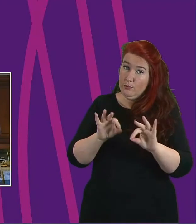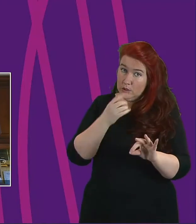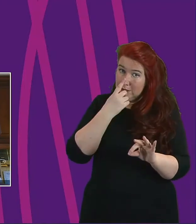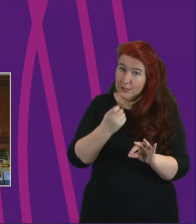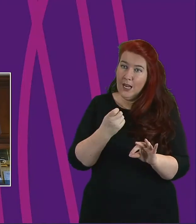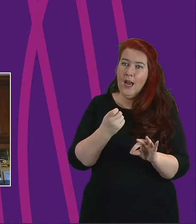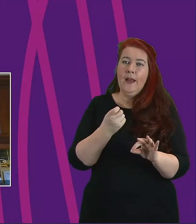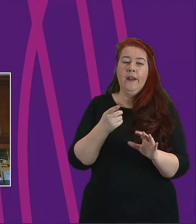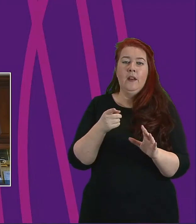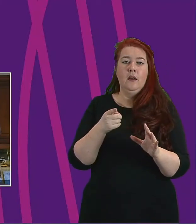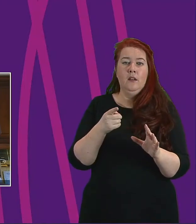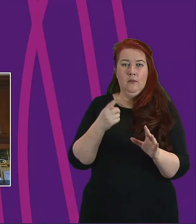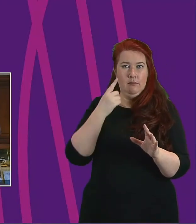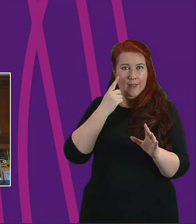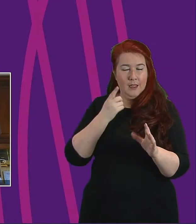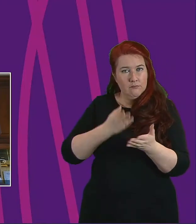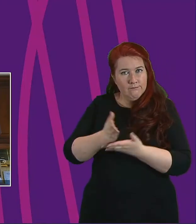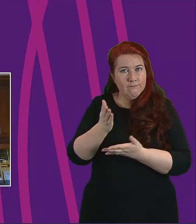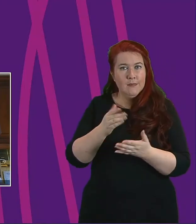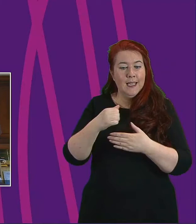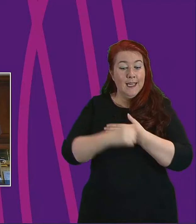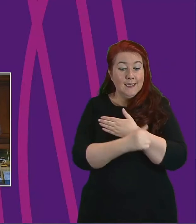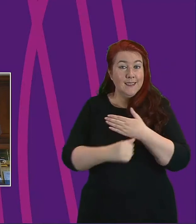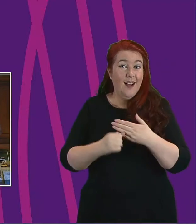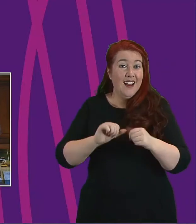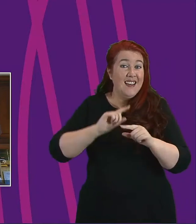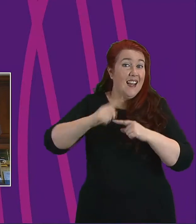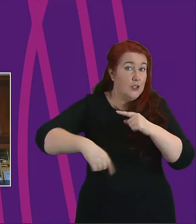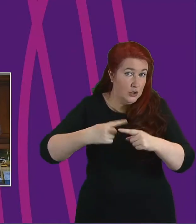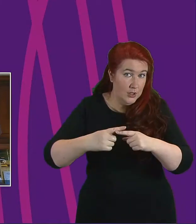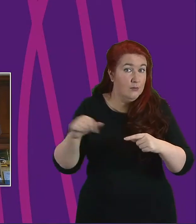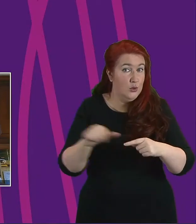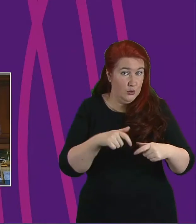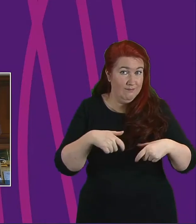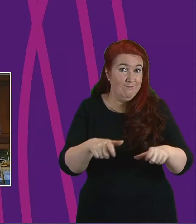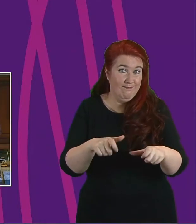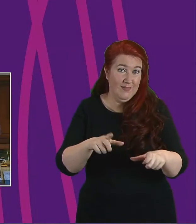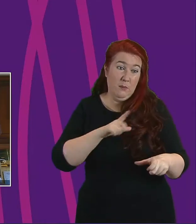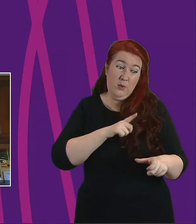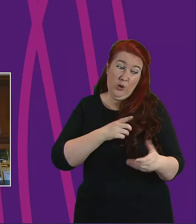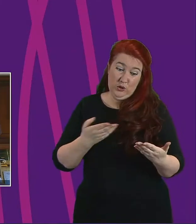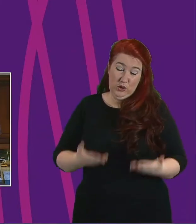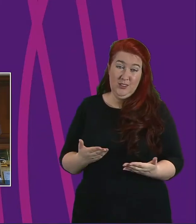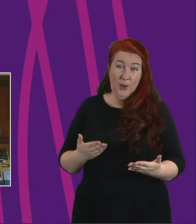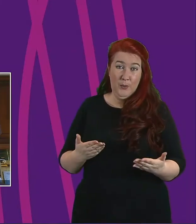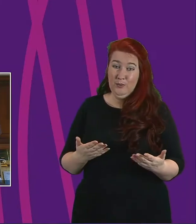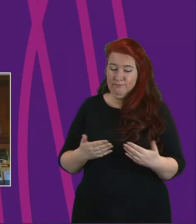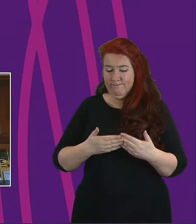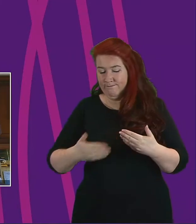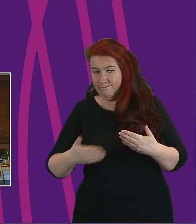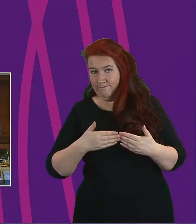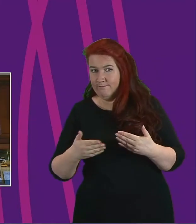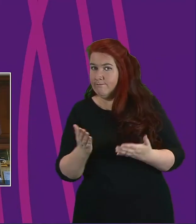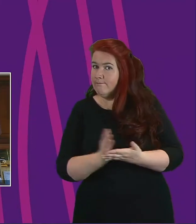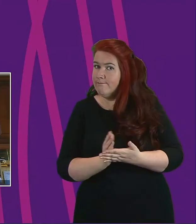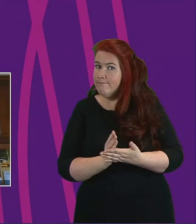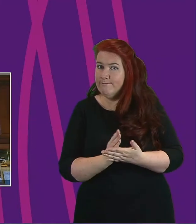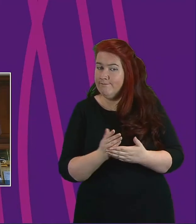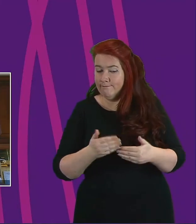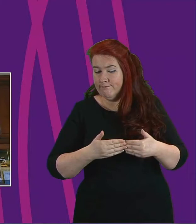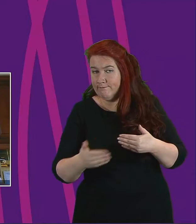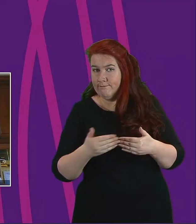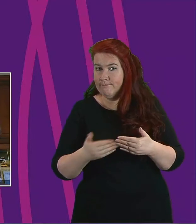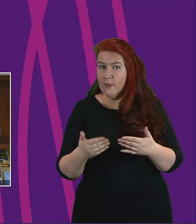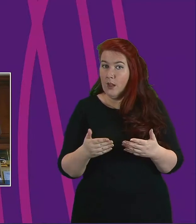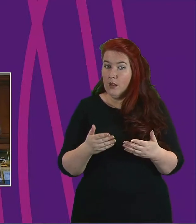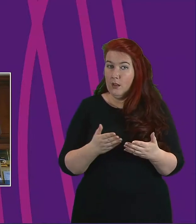to Easter next year, especially if, as is the case at the moment, there is uncertainty as at the current time as